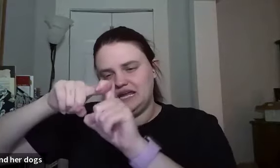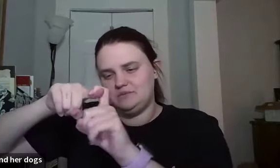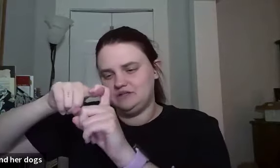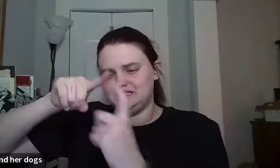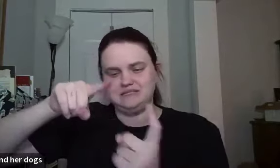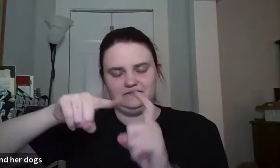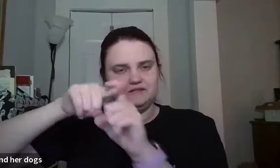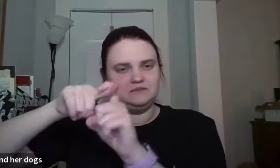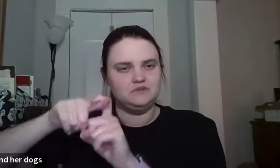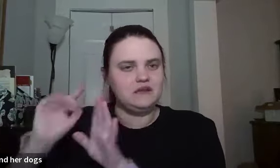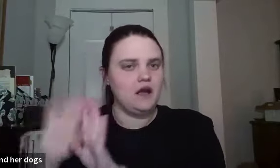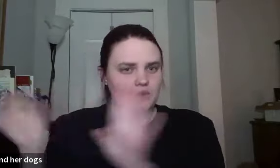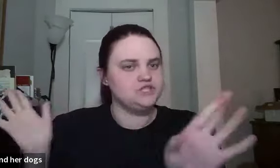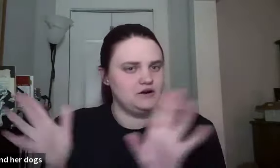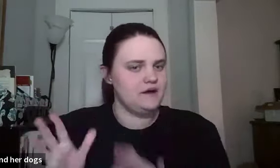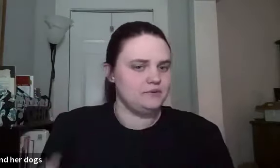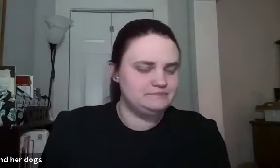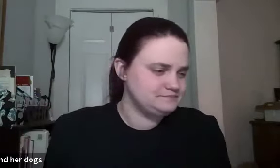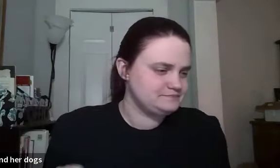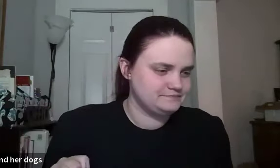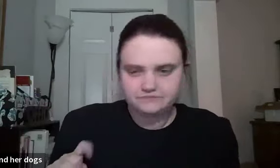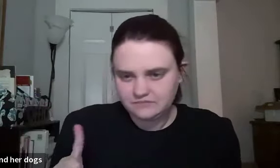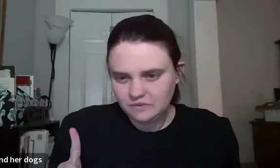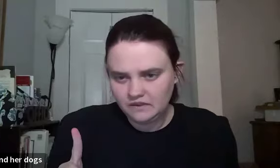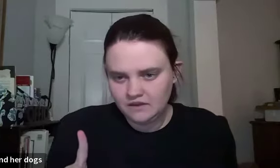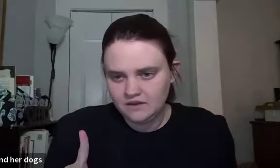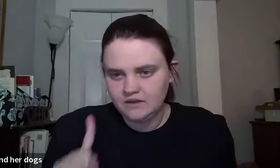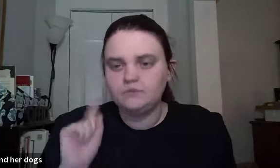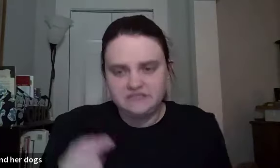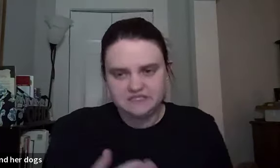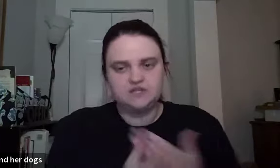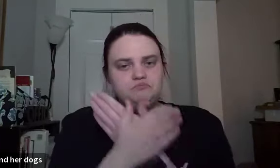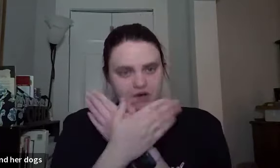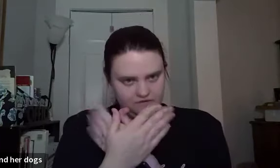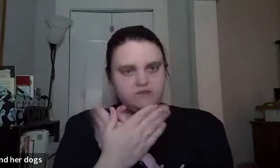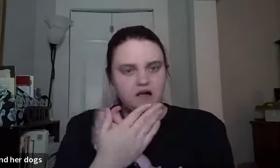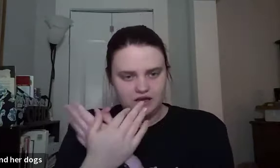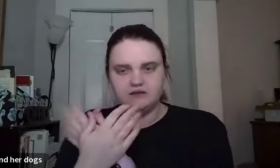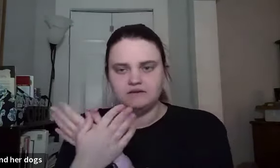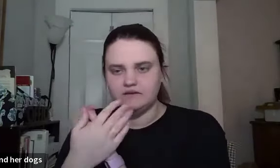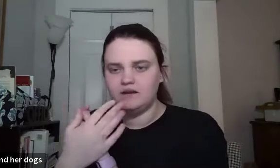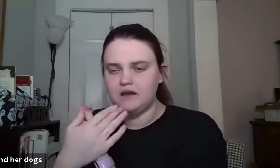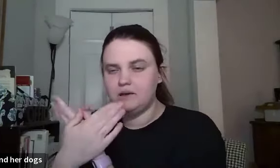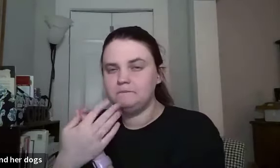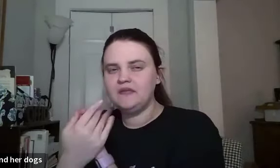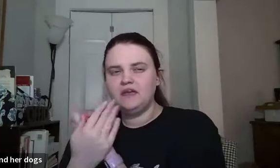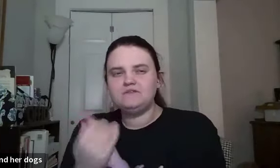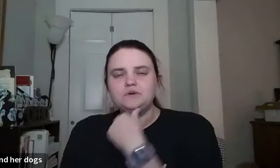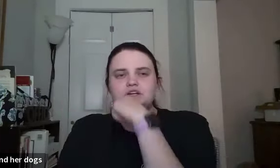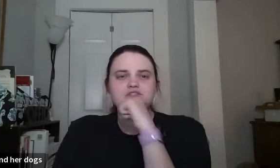animal, it does like a very similar thing. I will check on that one. We did do butterfly. If you were gonna do